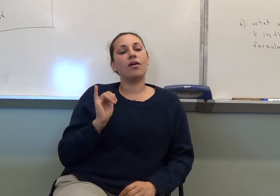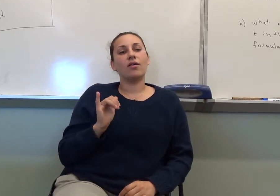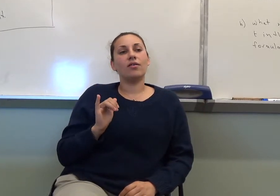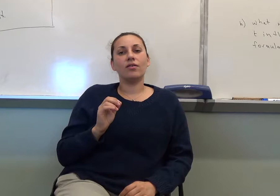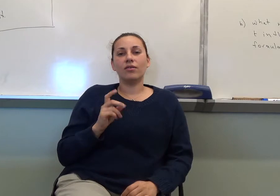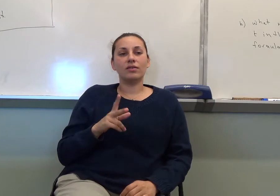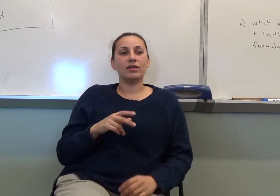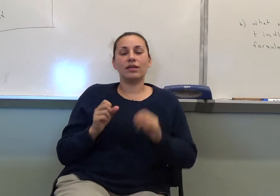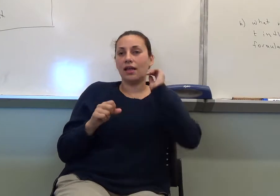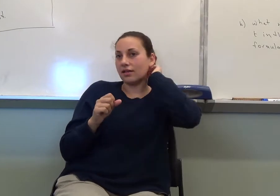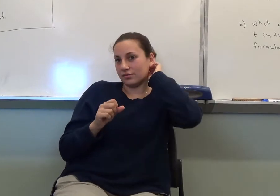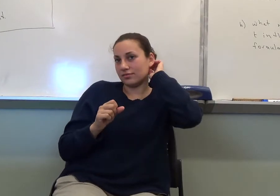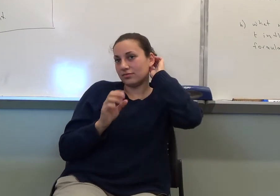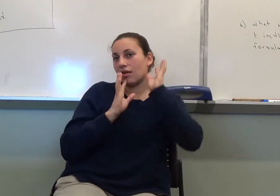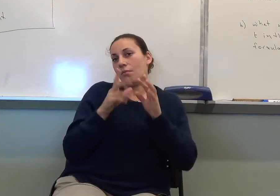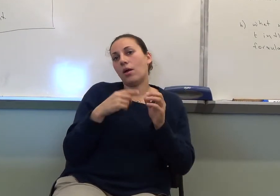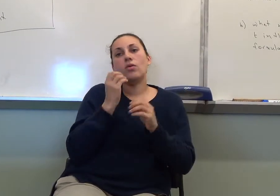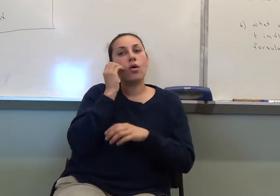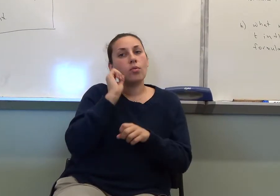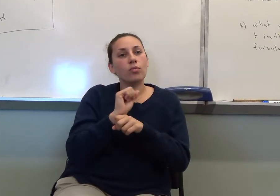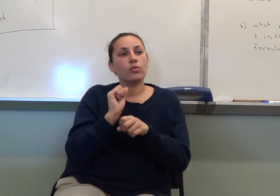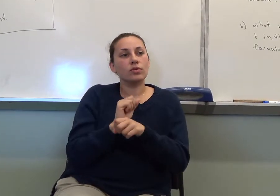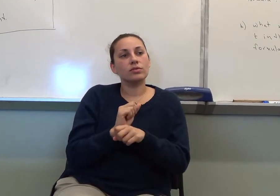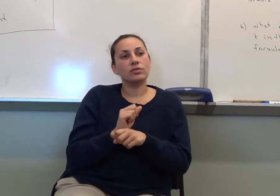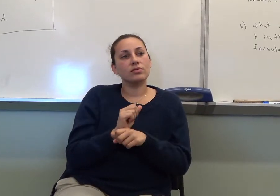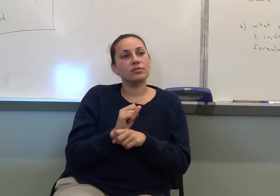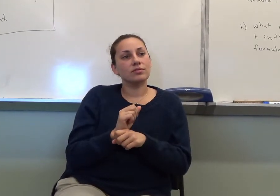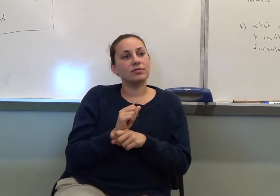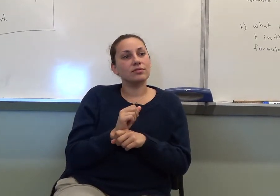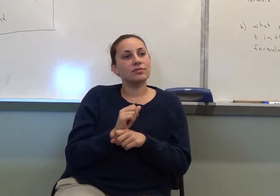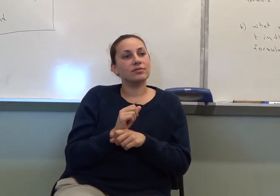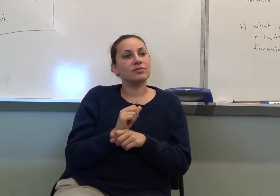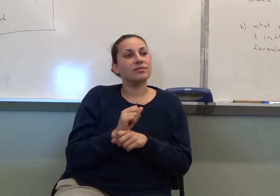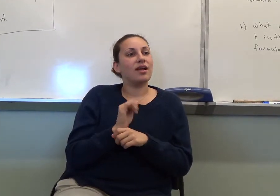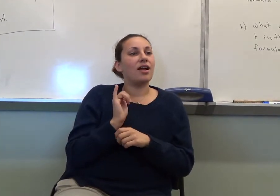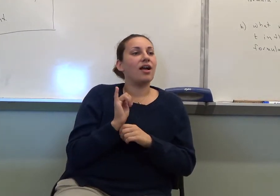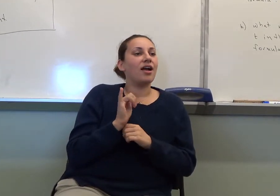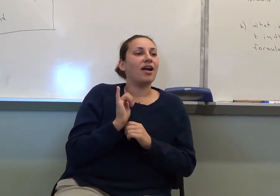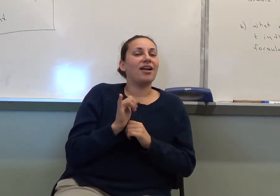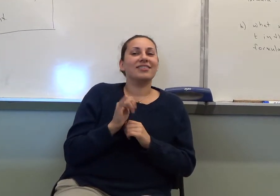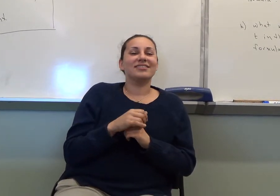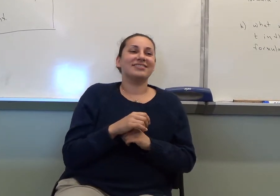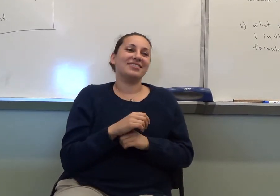6.68 times 100% moves the decimal point over here, and it's 68% or